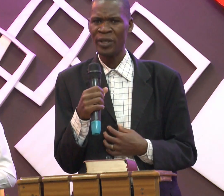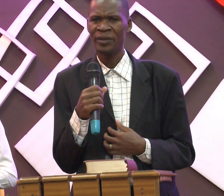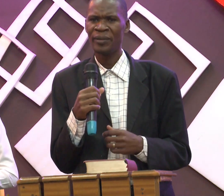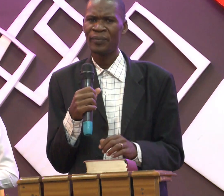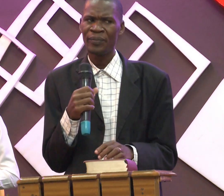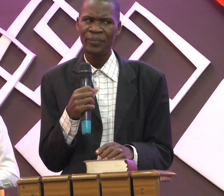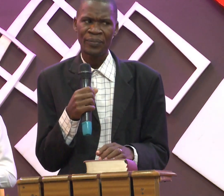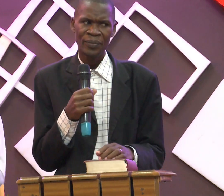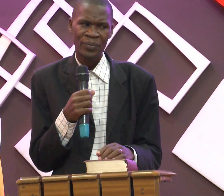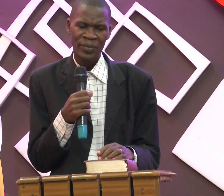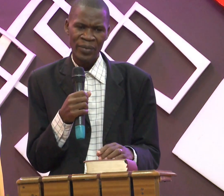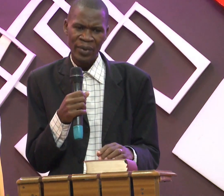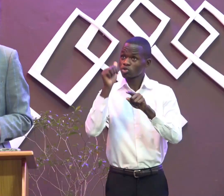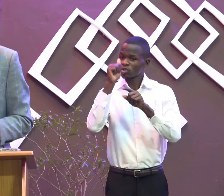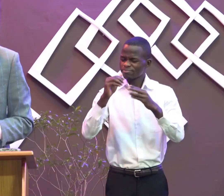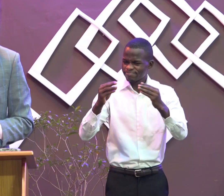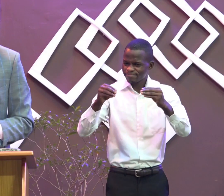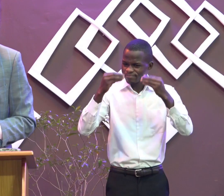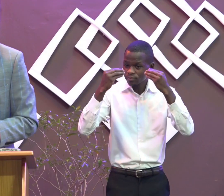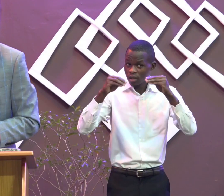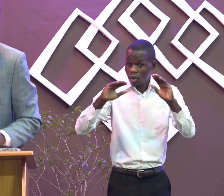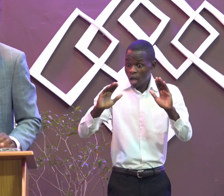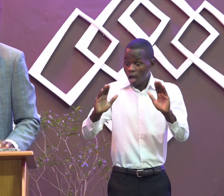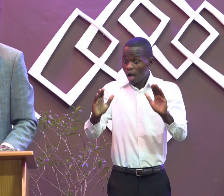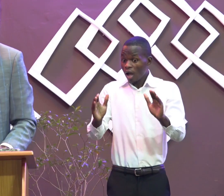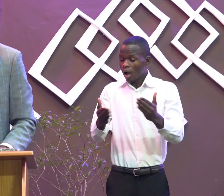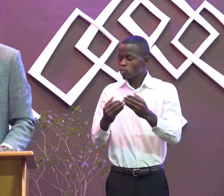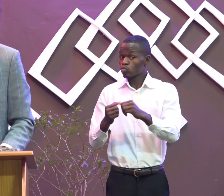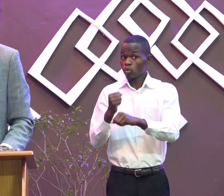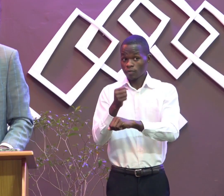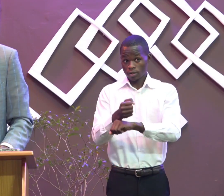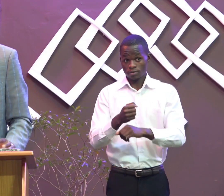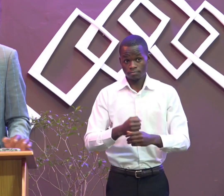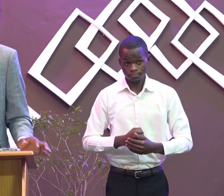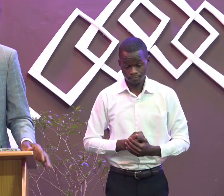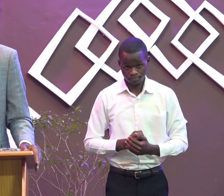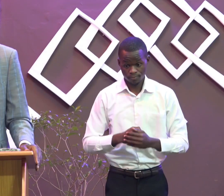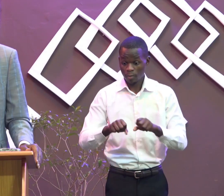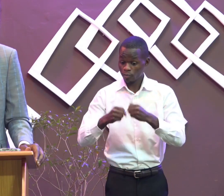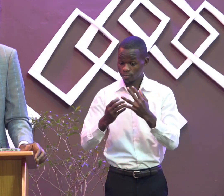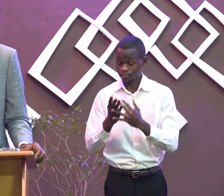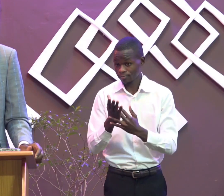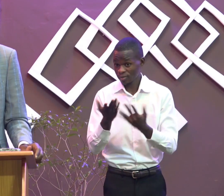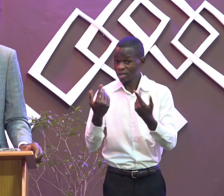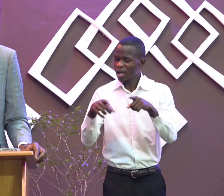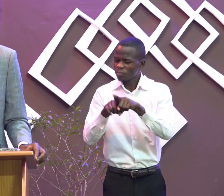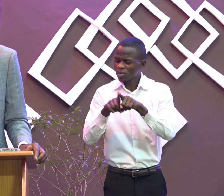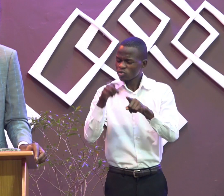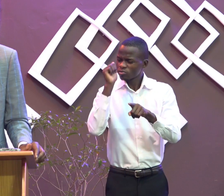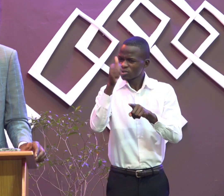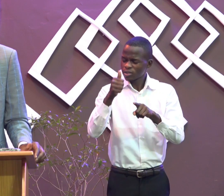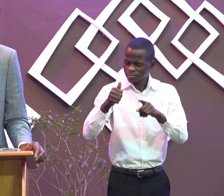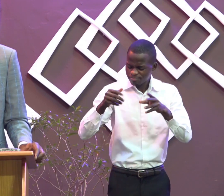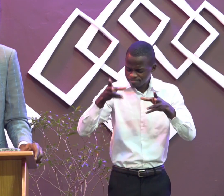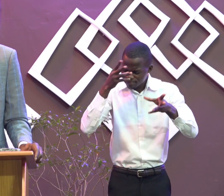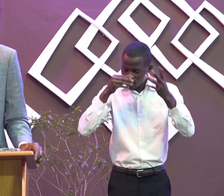left for me? N'atuyigiriza okusaba okw'okubotola. He taught us a prayer of breaking through. N'atuyigiriza n'okuyimirira